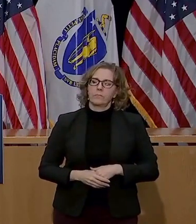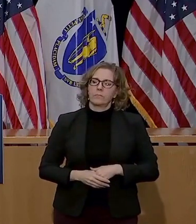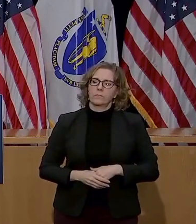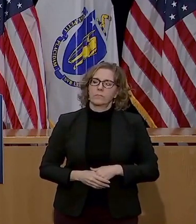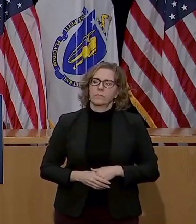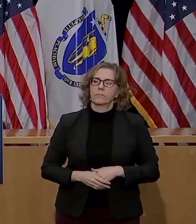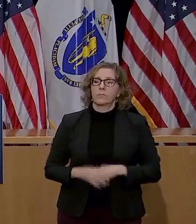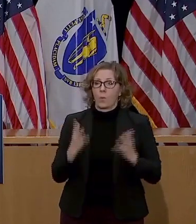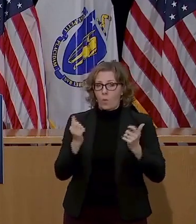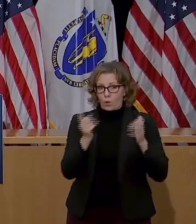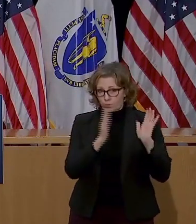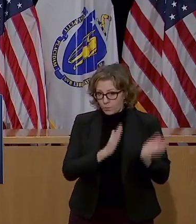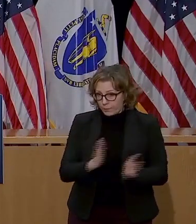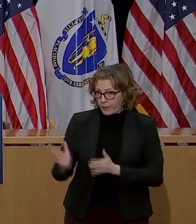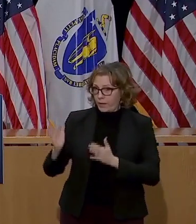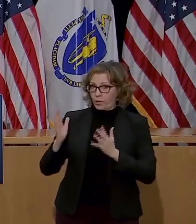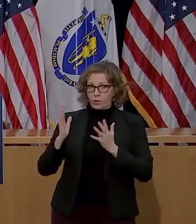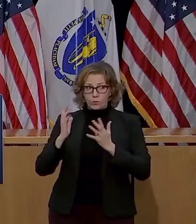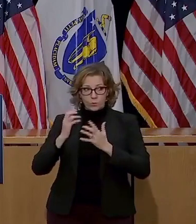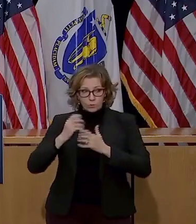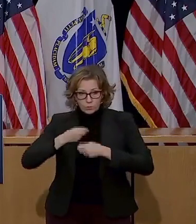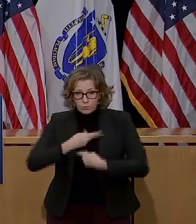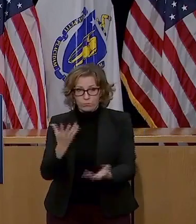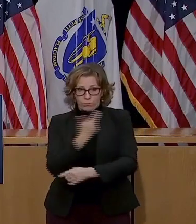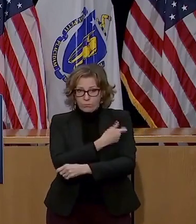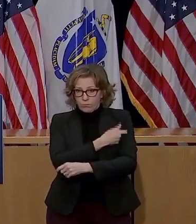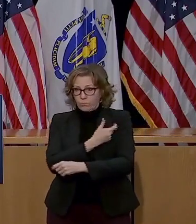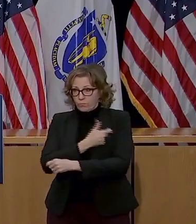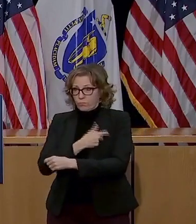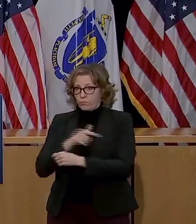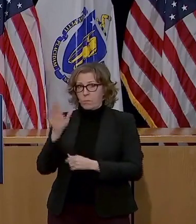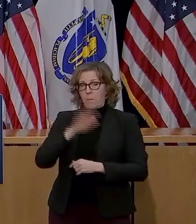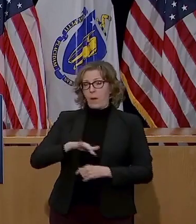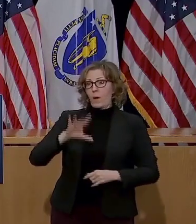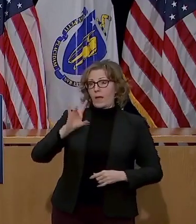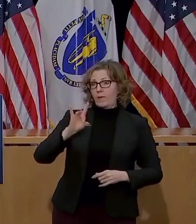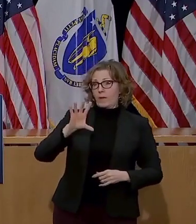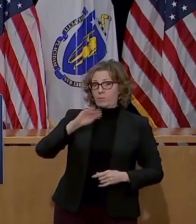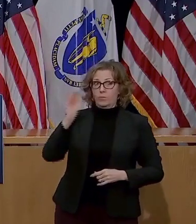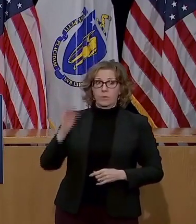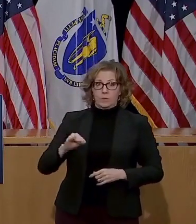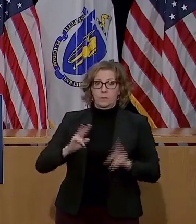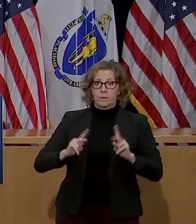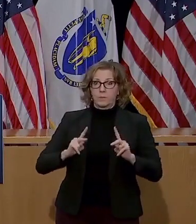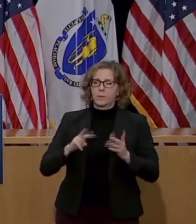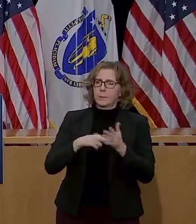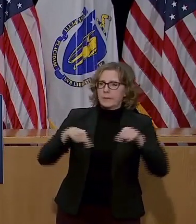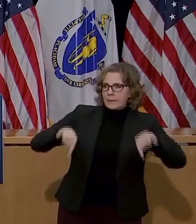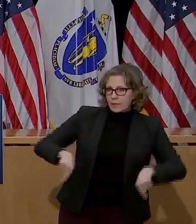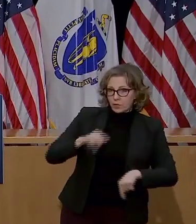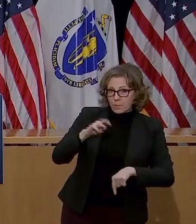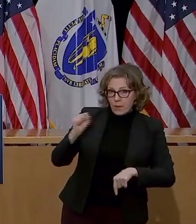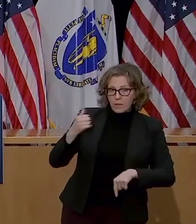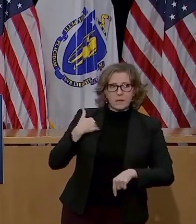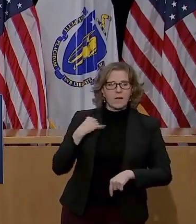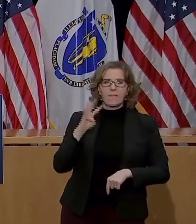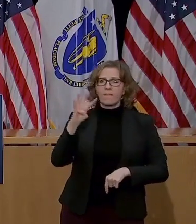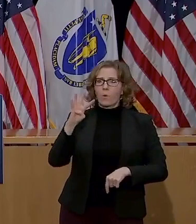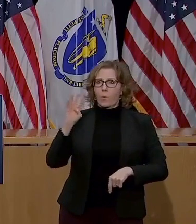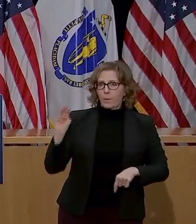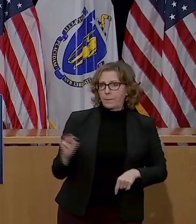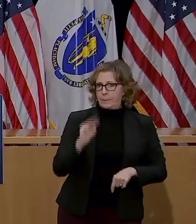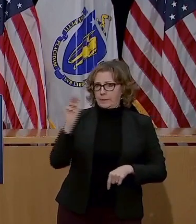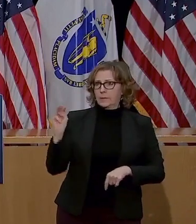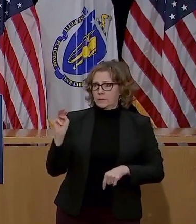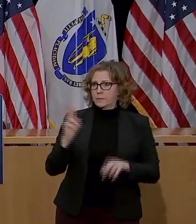quickly vaccinating at least 85% of our residents, that's 4 million eligible residents, and depending upon which